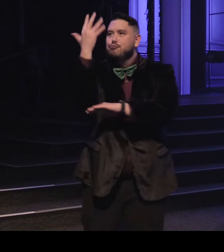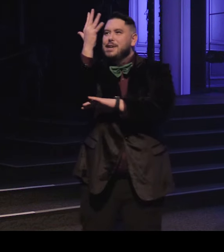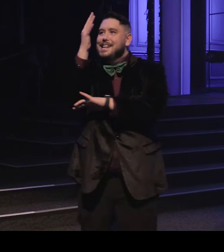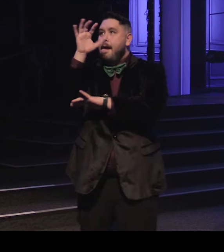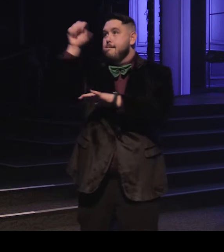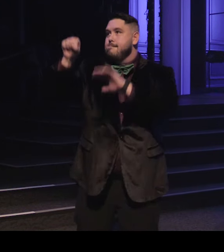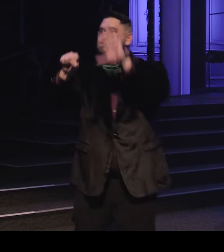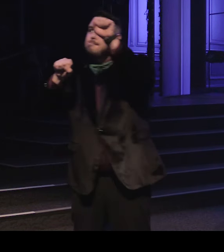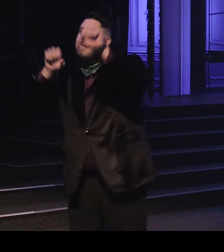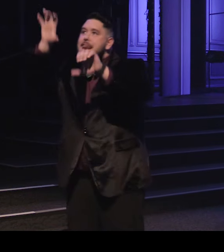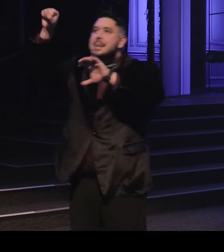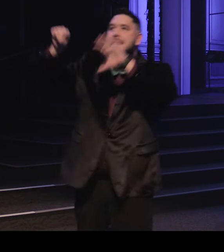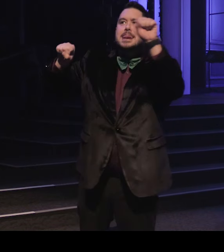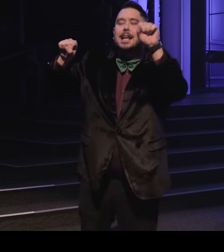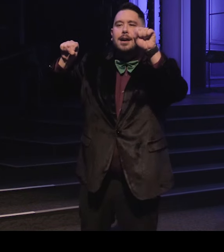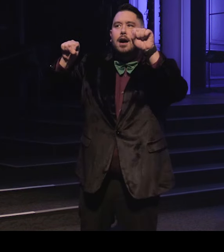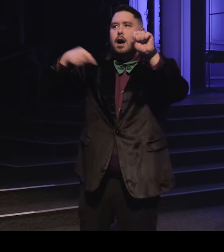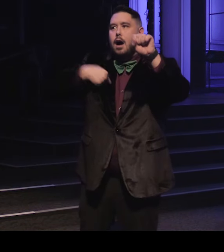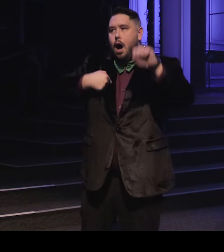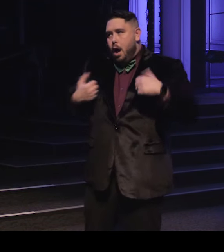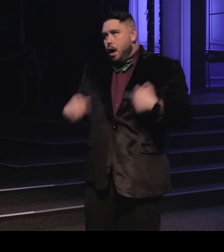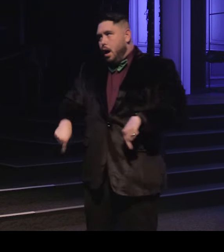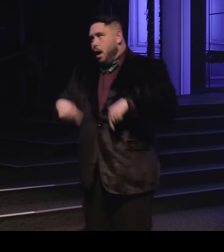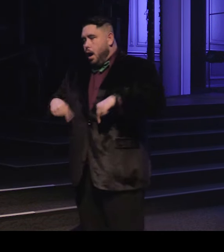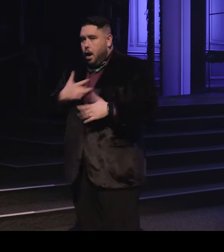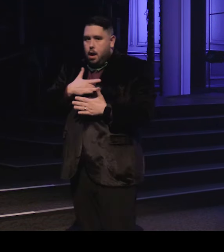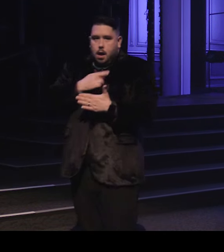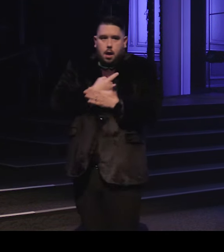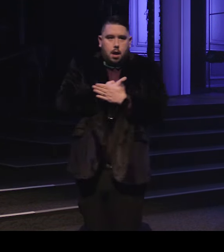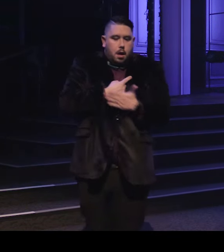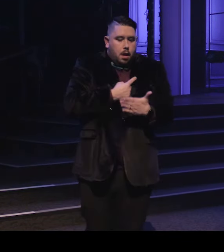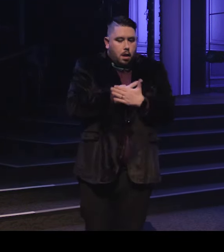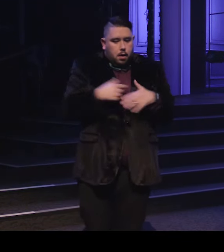those old trees. You scared us half to